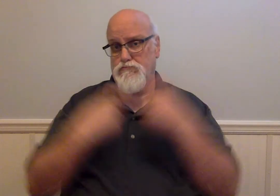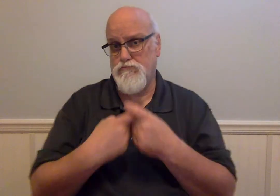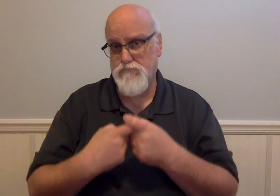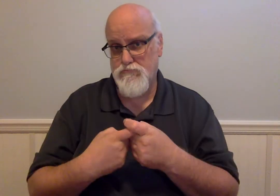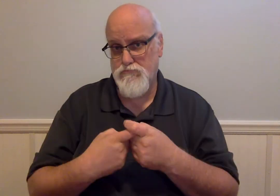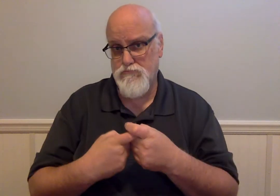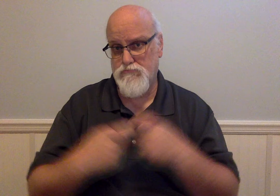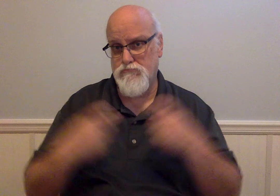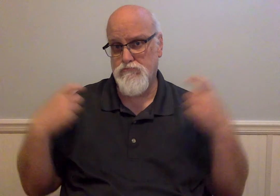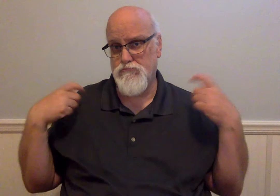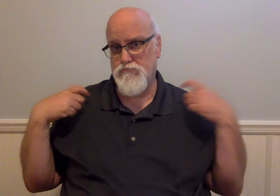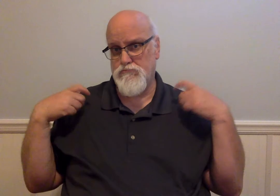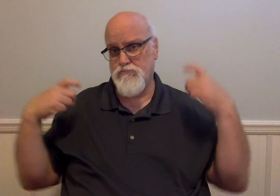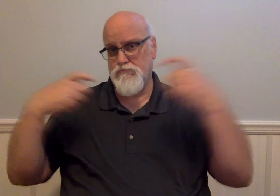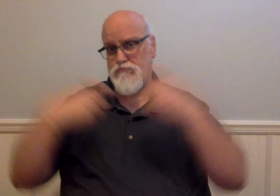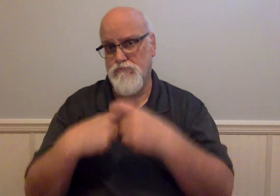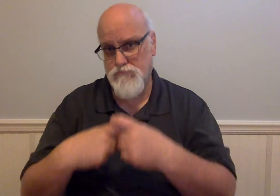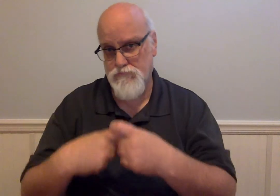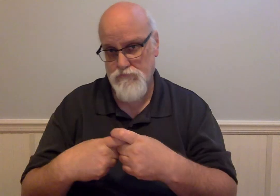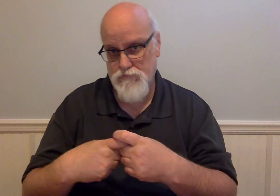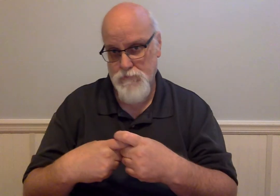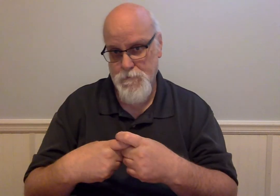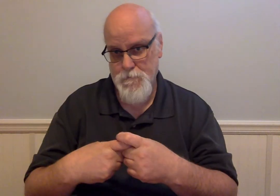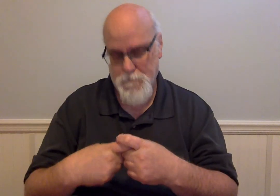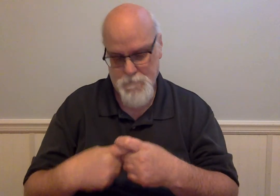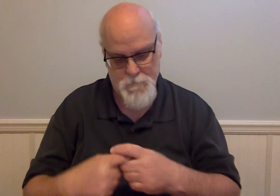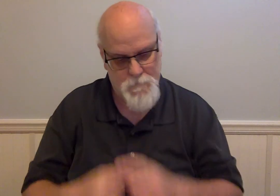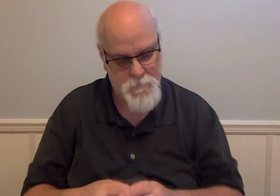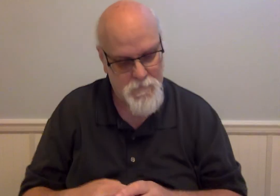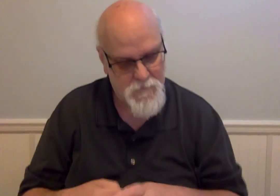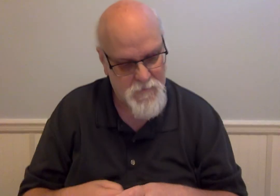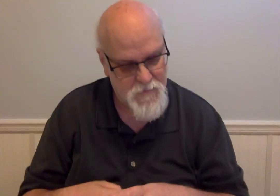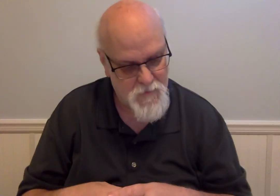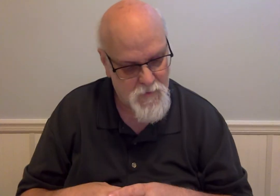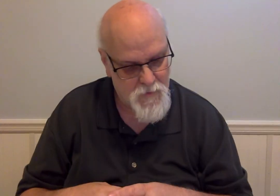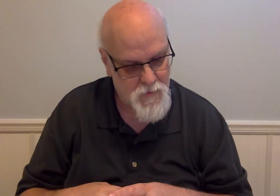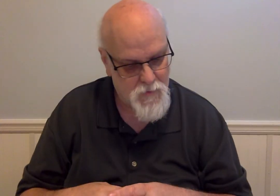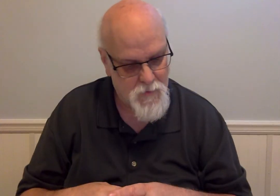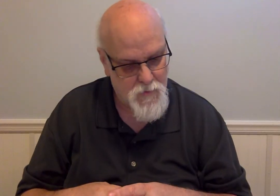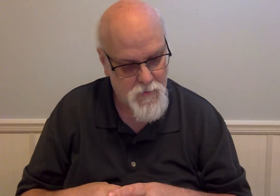Spanish, you take X's from your shoulders and cross it in front of you for Spanish.